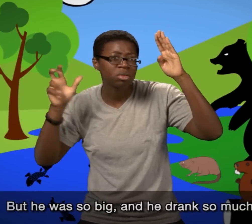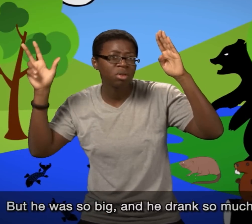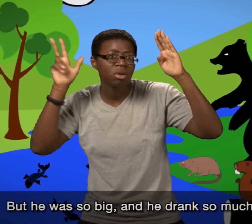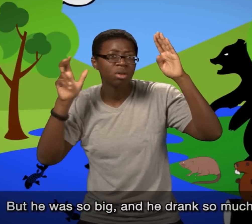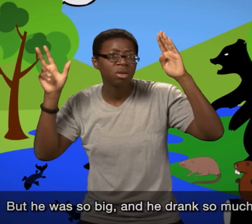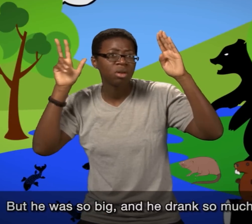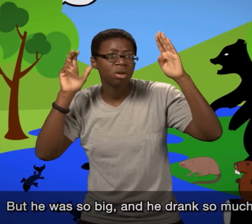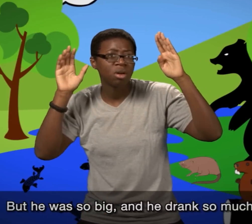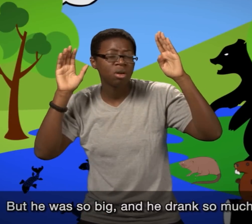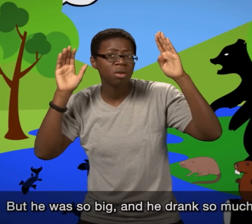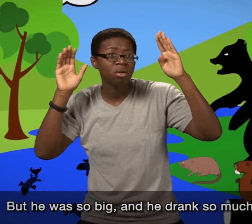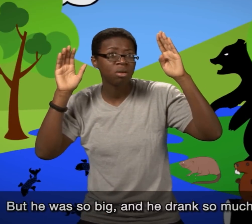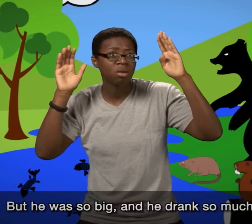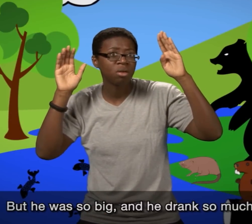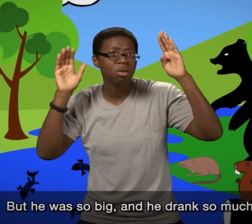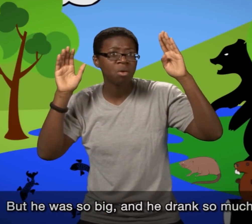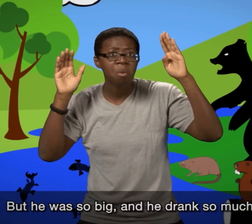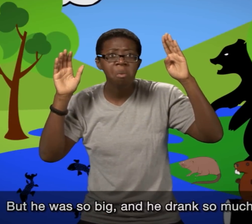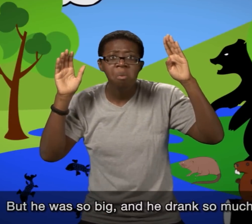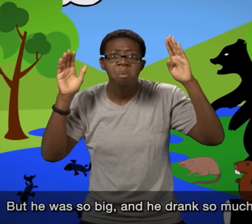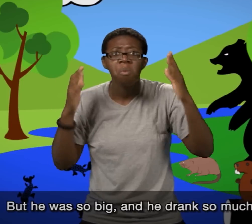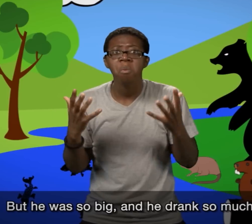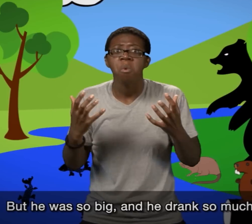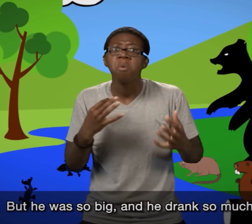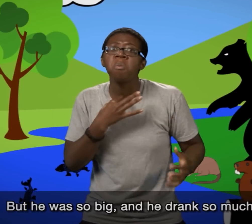But he was so big and he drank so much.